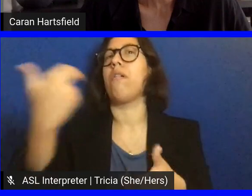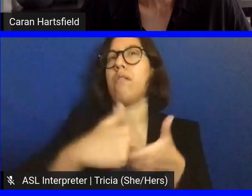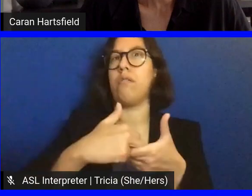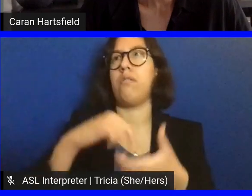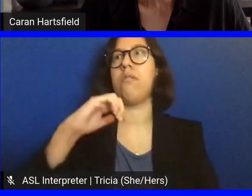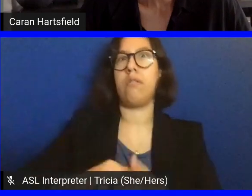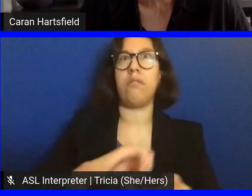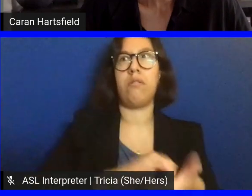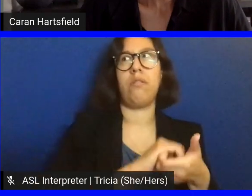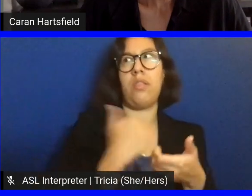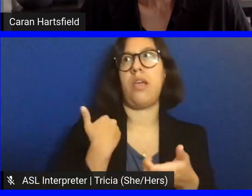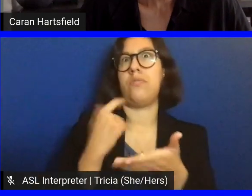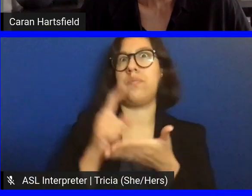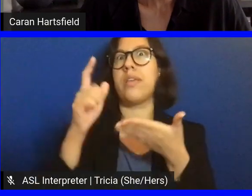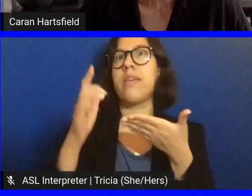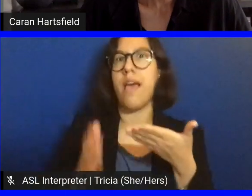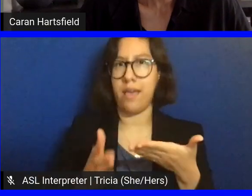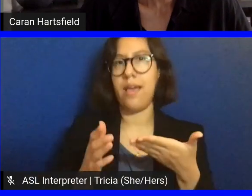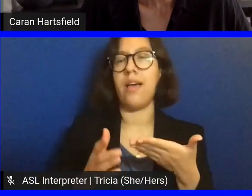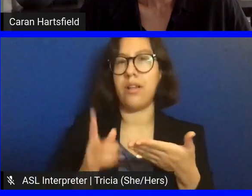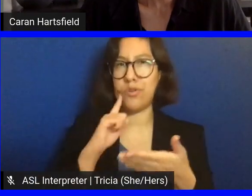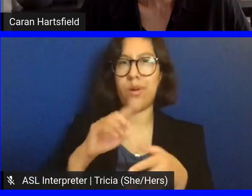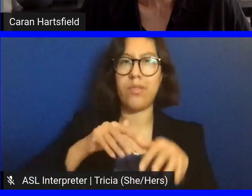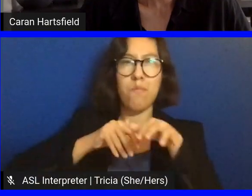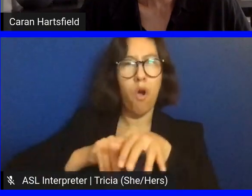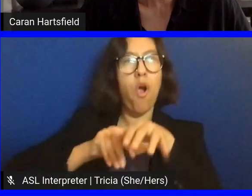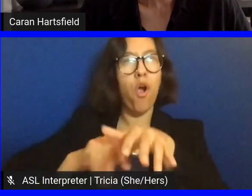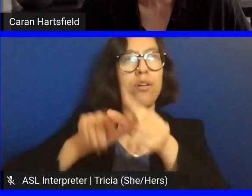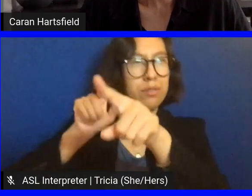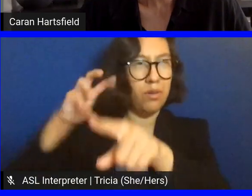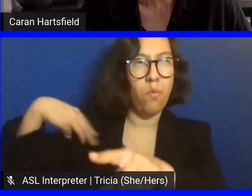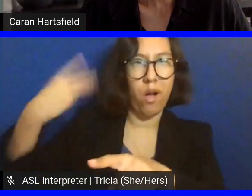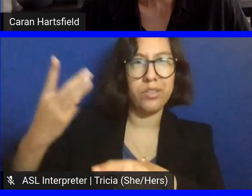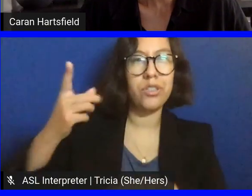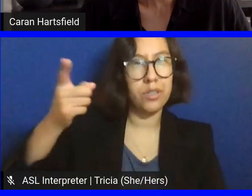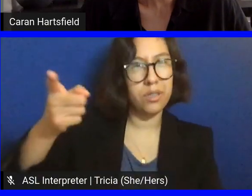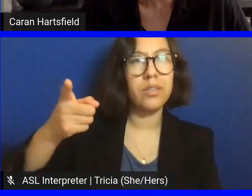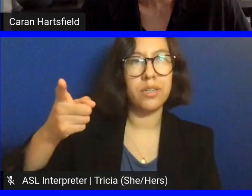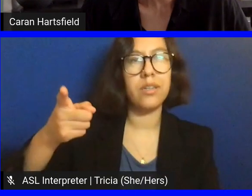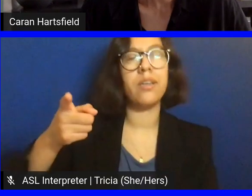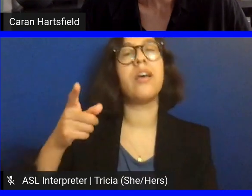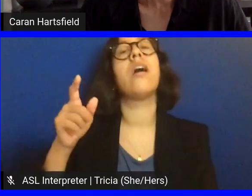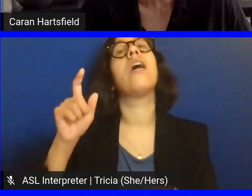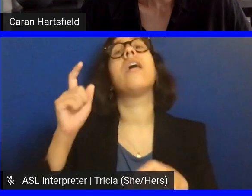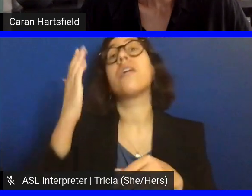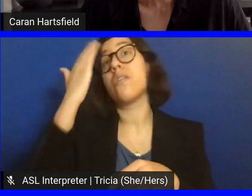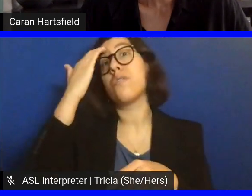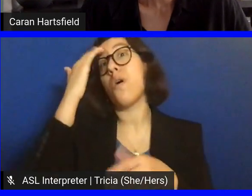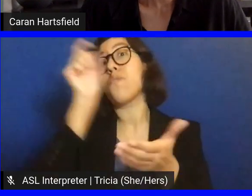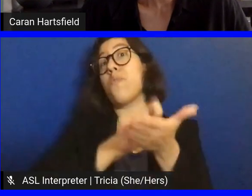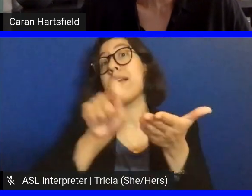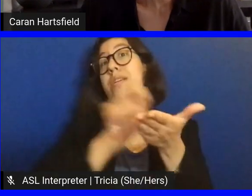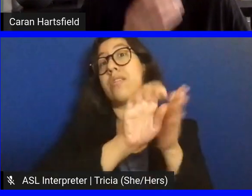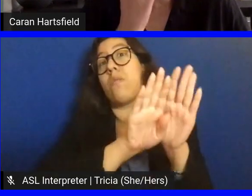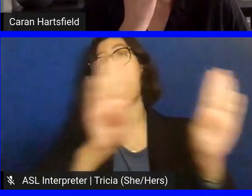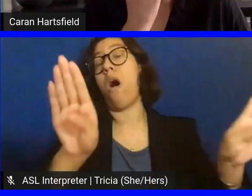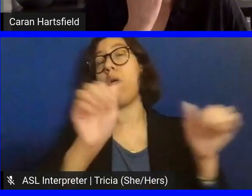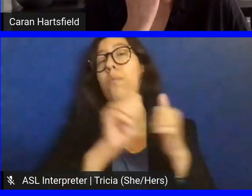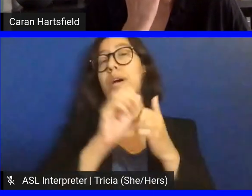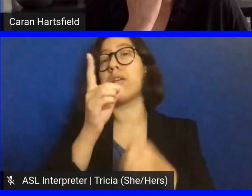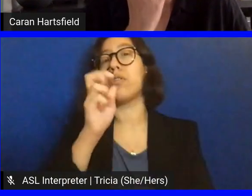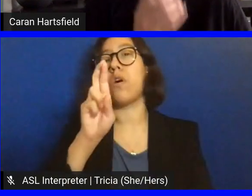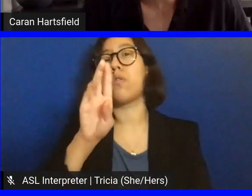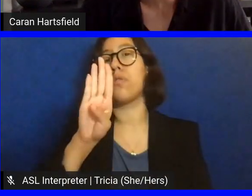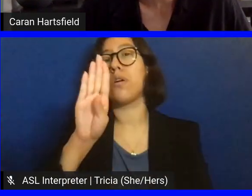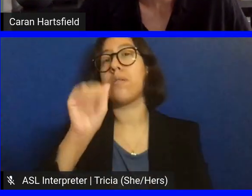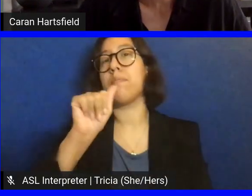past weekend around the March on Washington to commemorate that with writing on the wall with Dr. Baz, right?